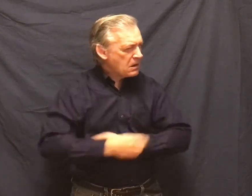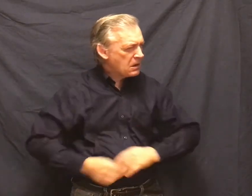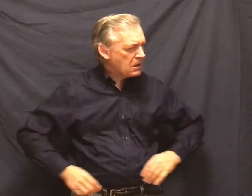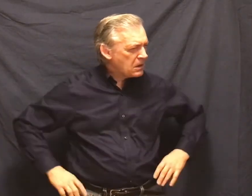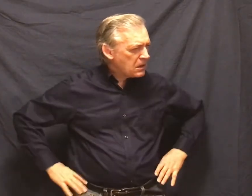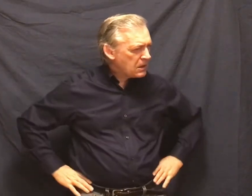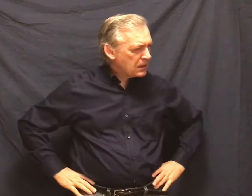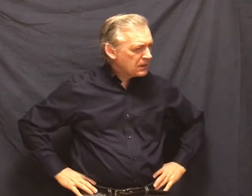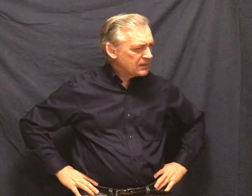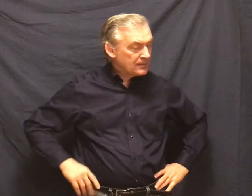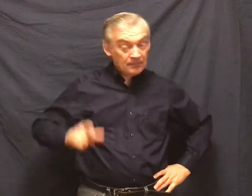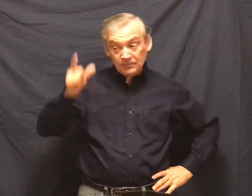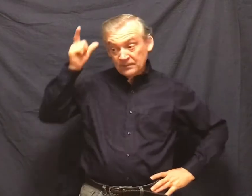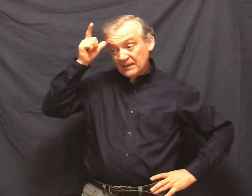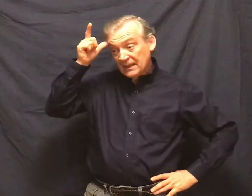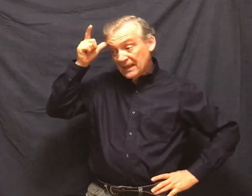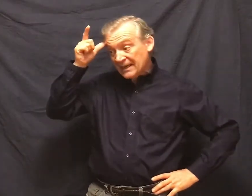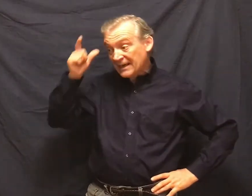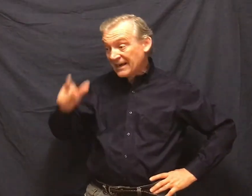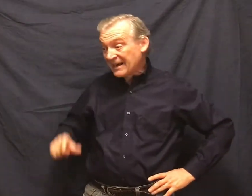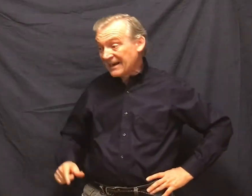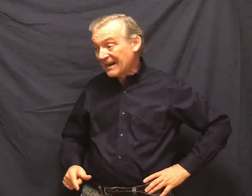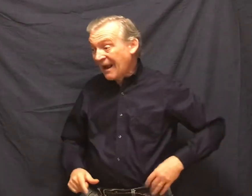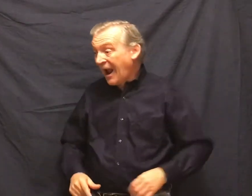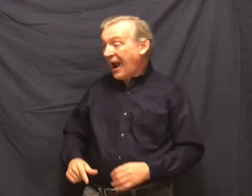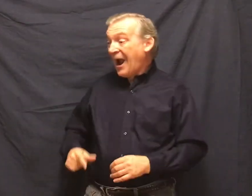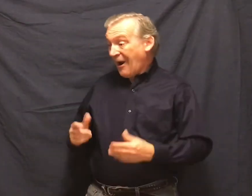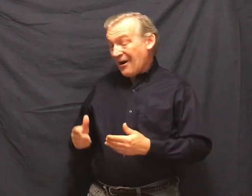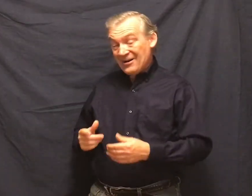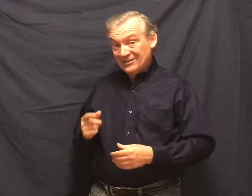Lenny almost shouted, "About the rabbits!"